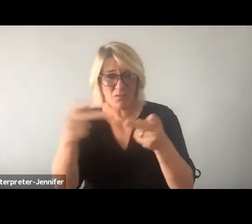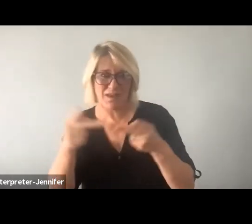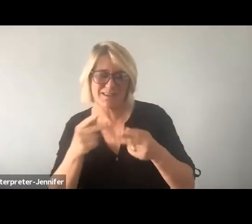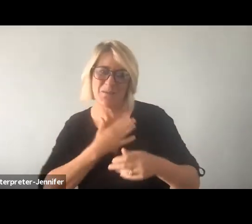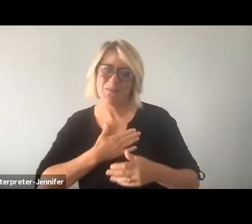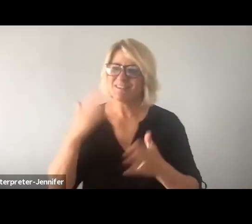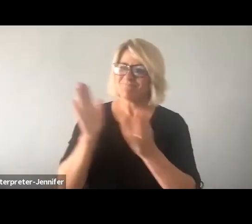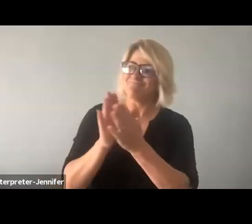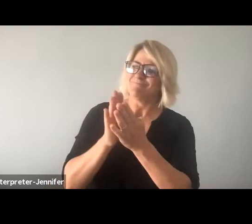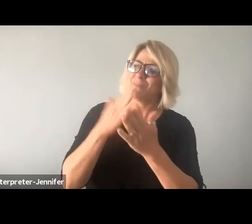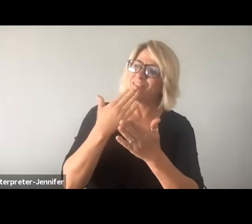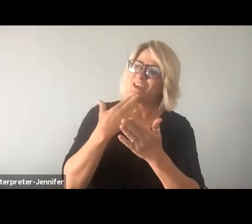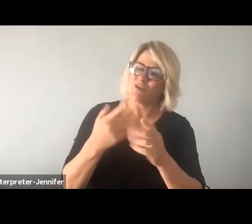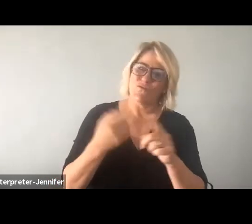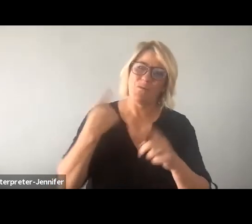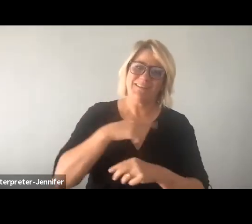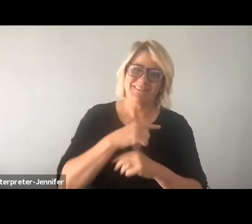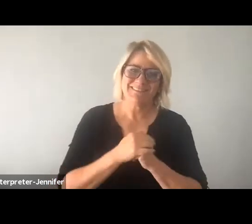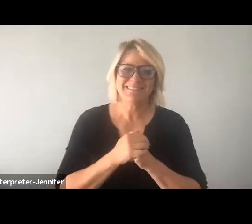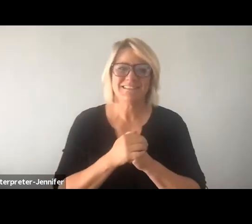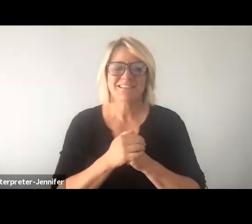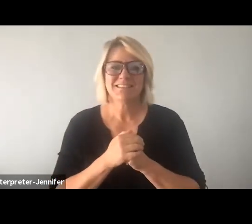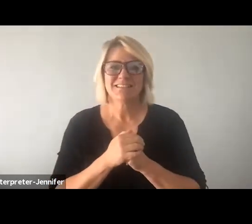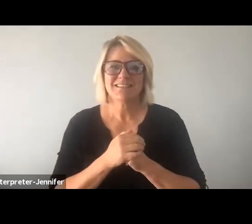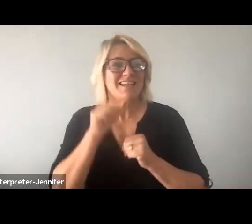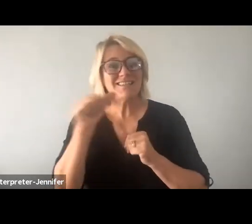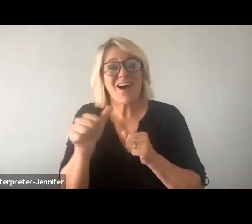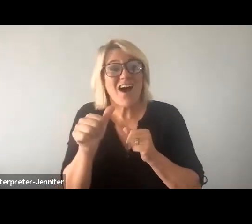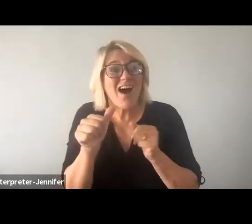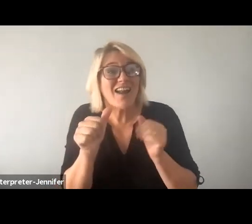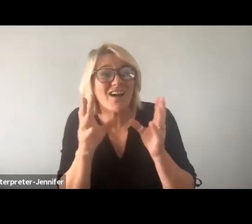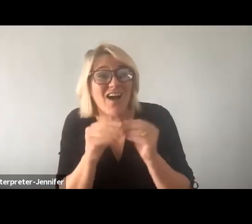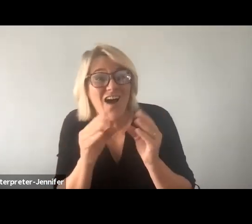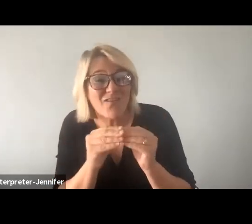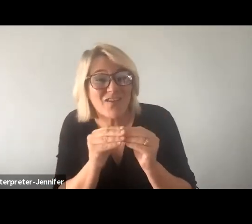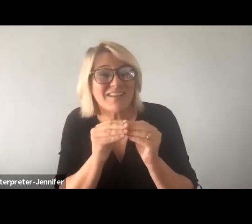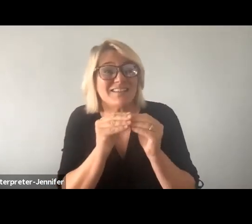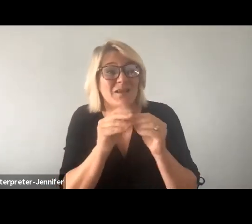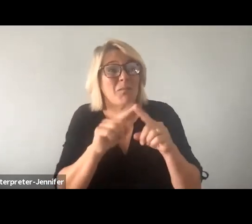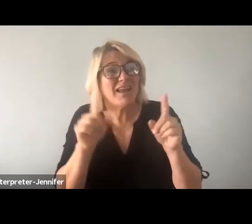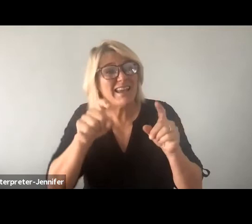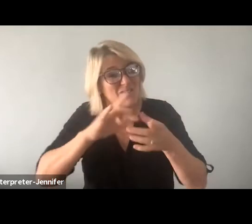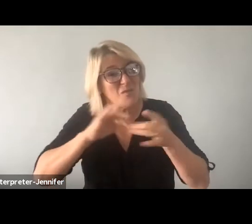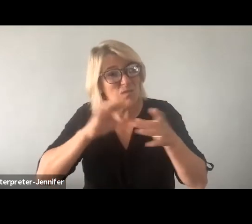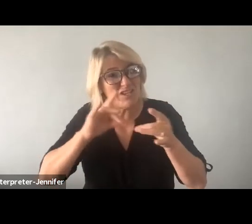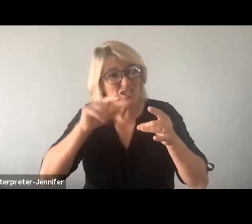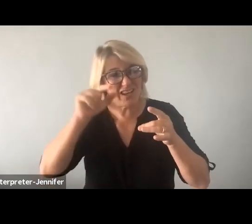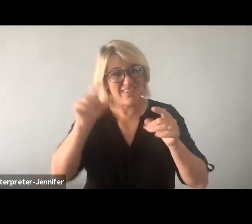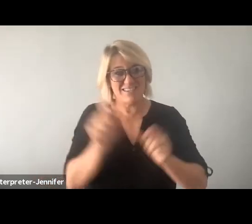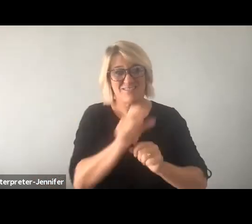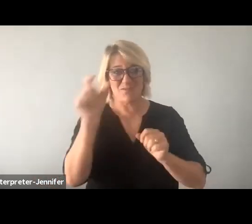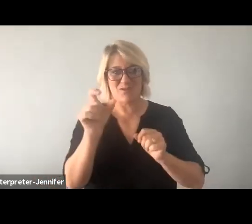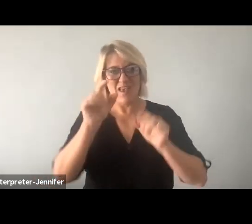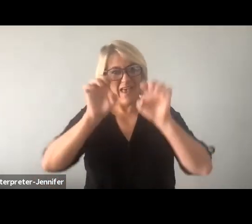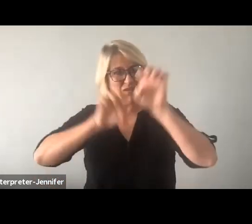thanks from us. It wouldn't be a conference if I didn't mention that our next tab is